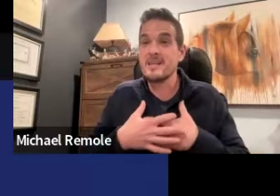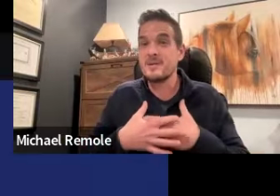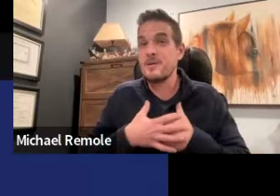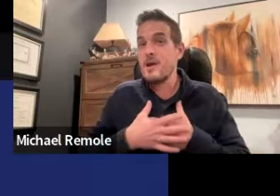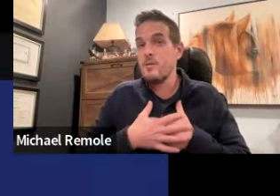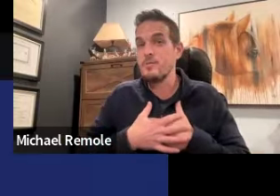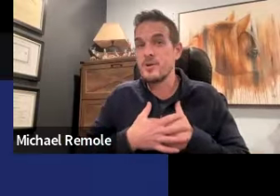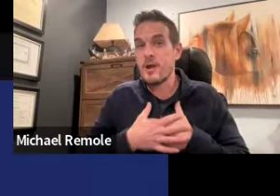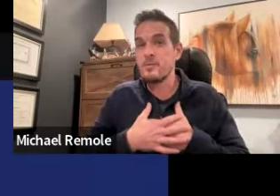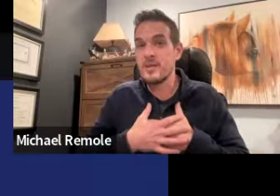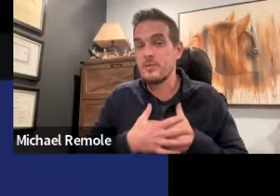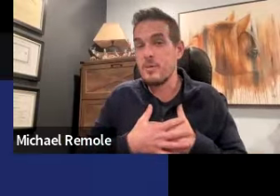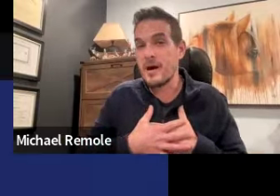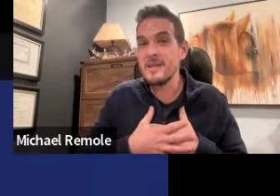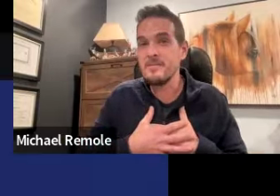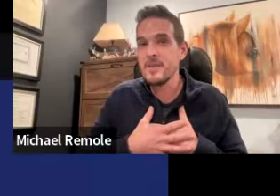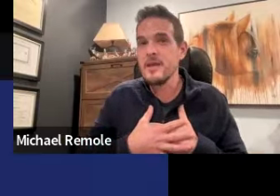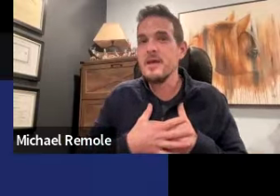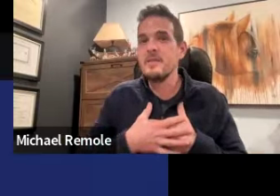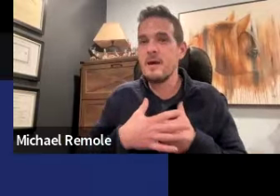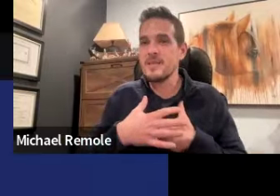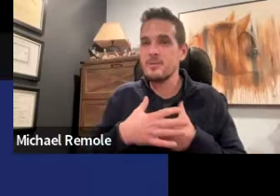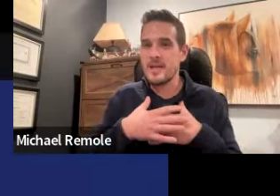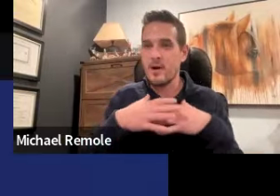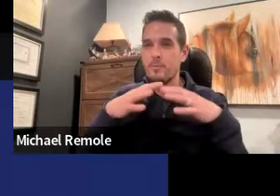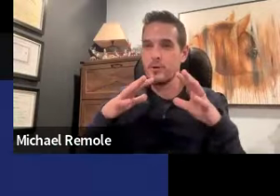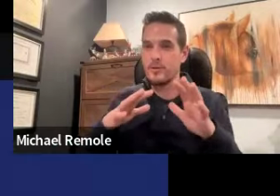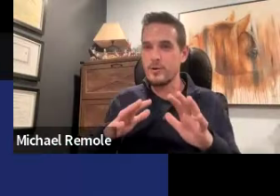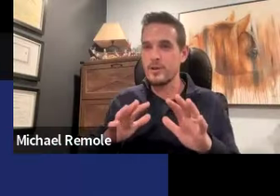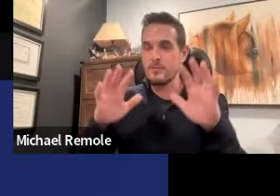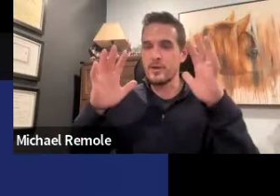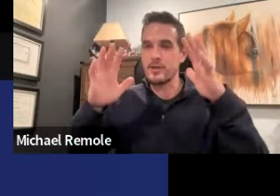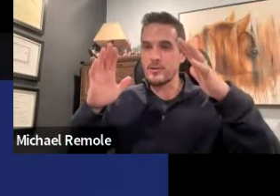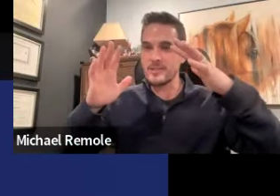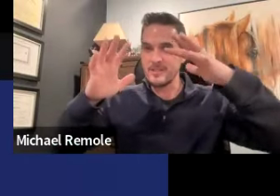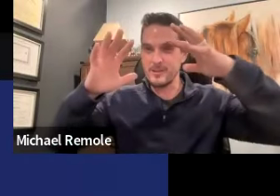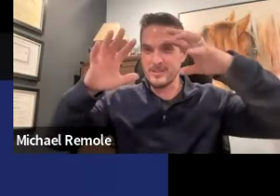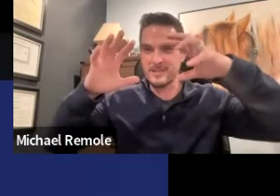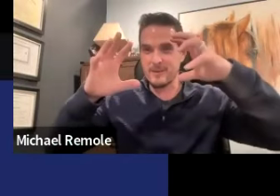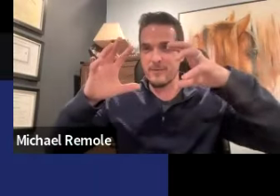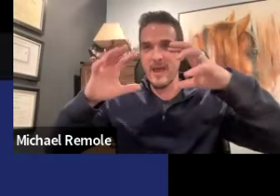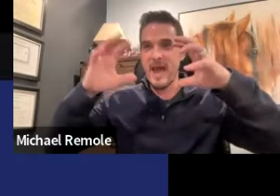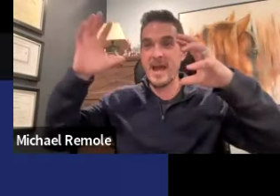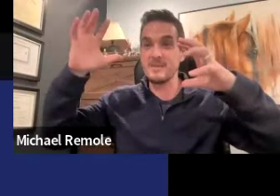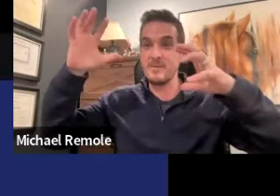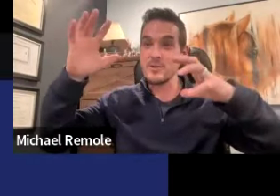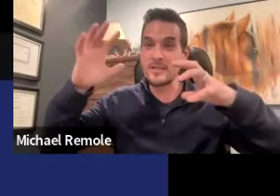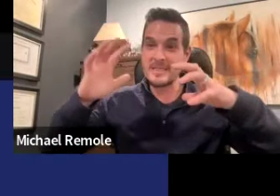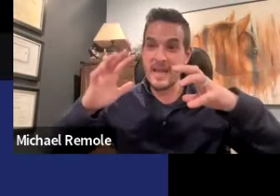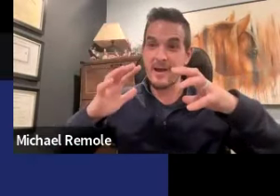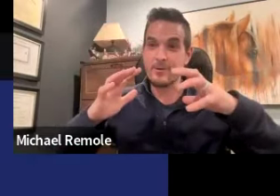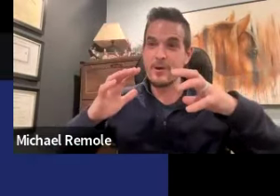response and recognizing what was going on within their body. That was able to help put bring their sense of